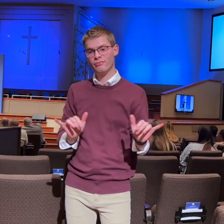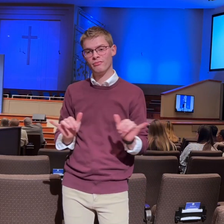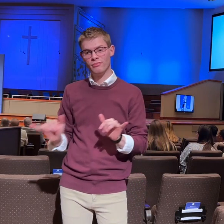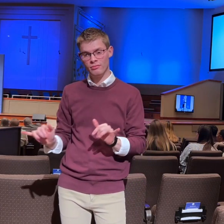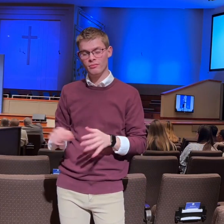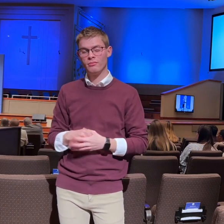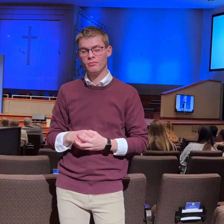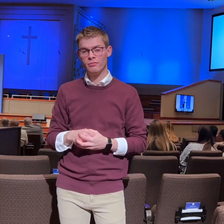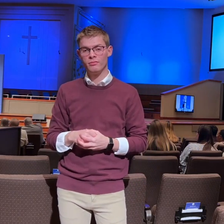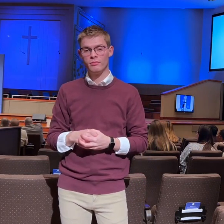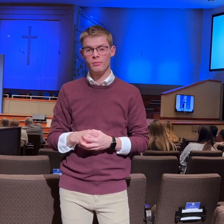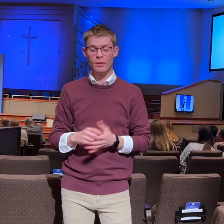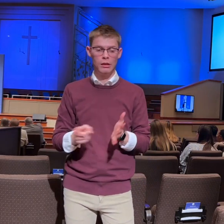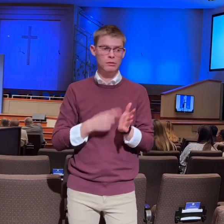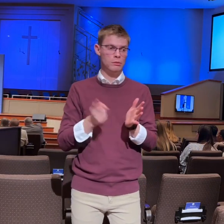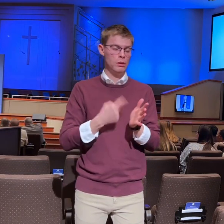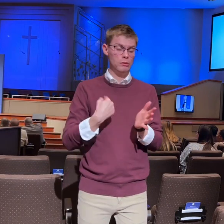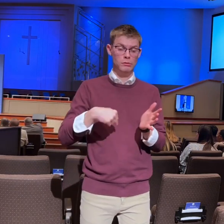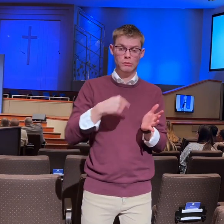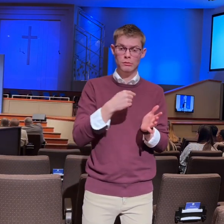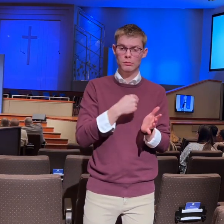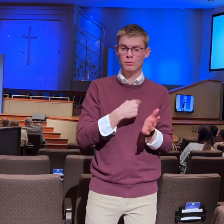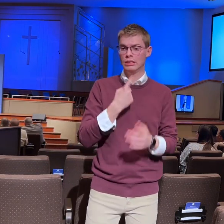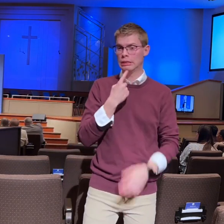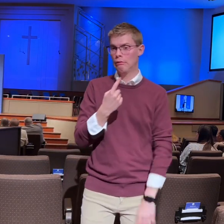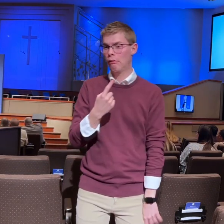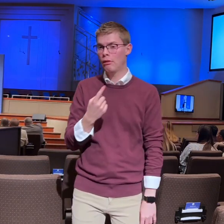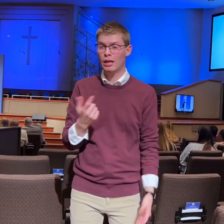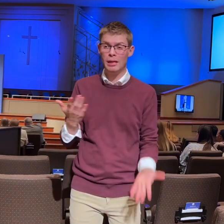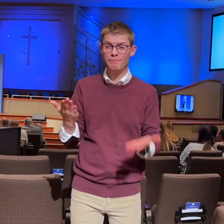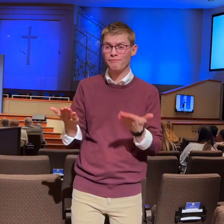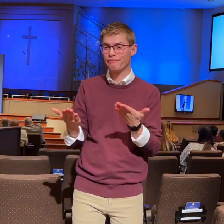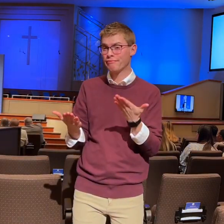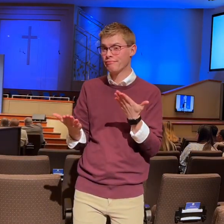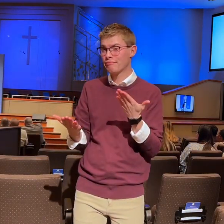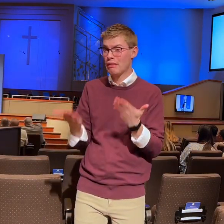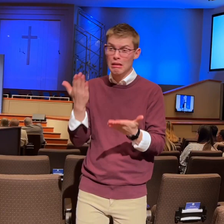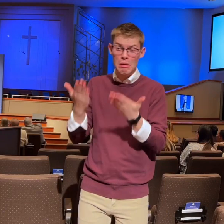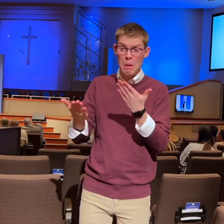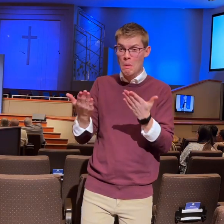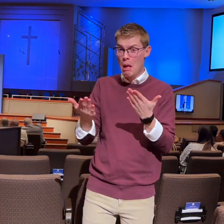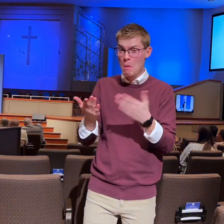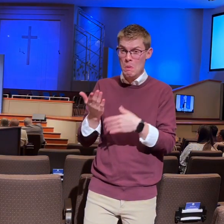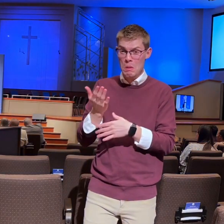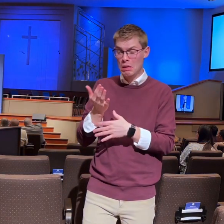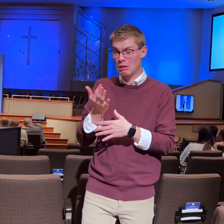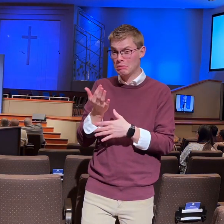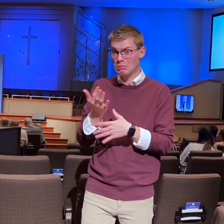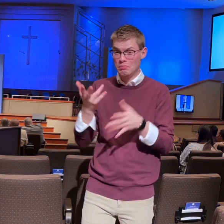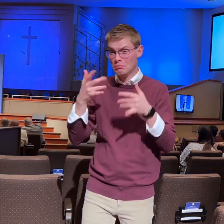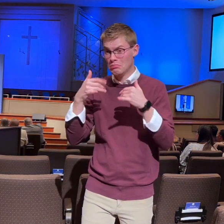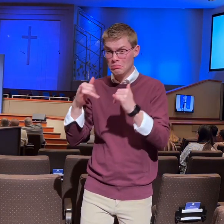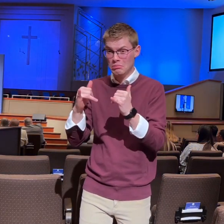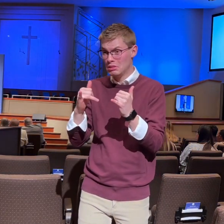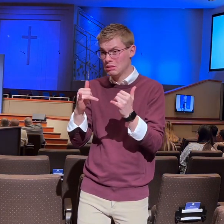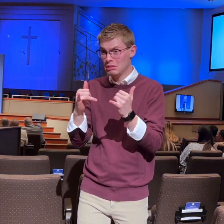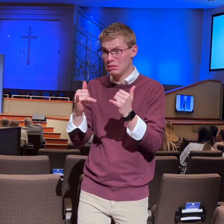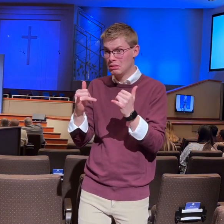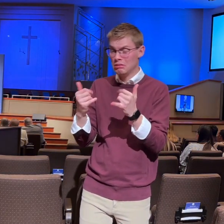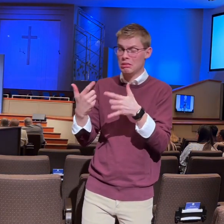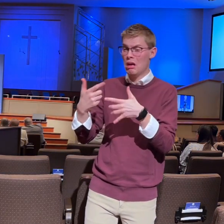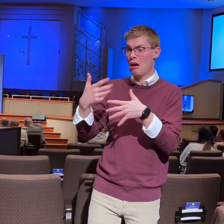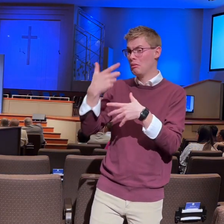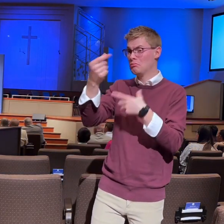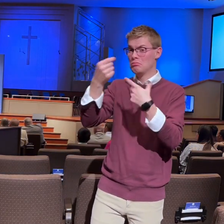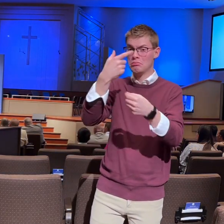And sometimes we're very gullible. Well, you know, they still have a fish bumper sticker on their car. And well, you know, they still pray the